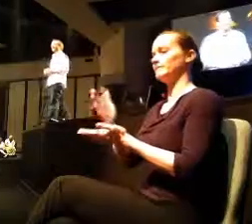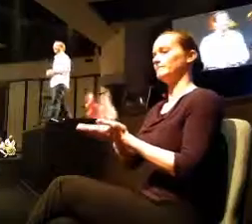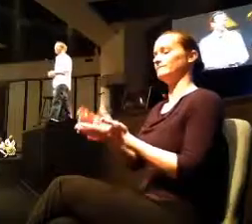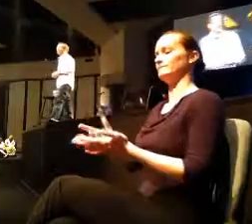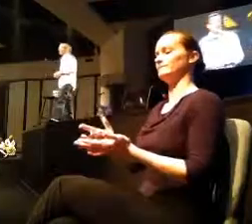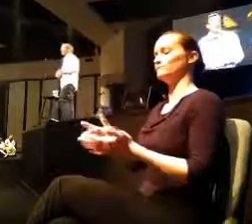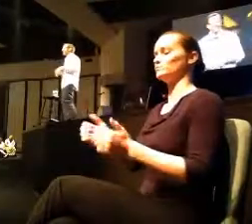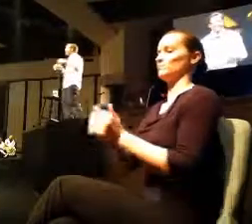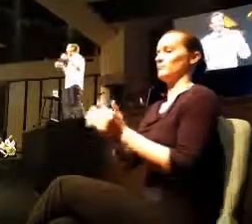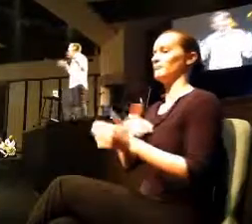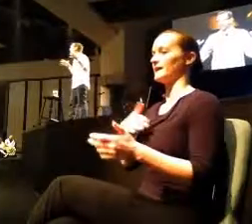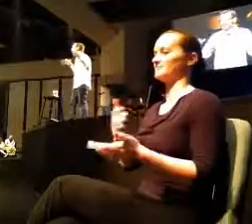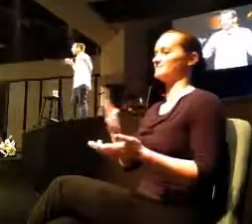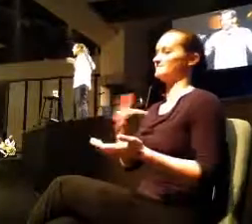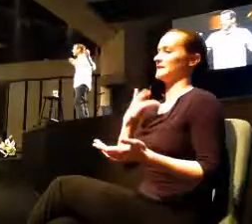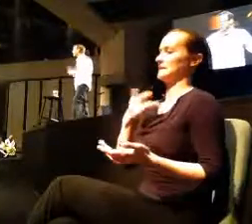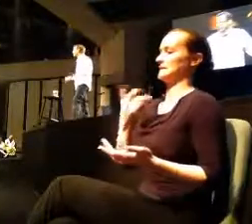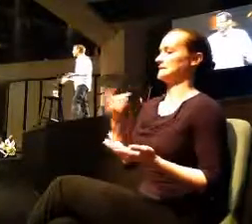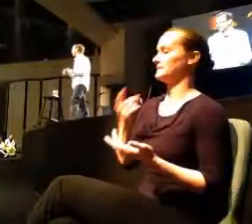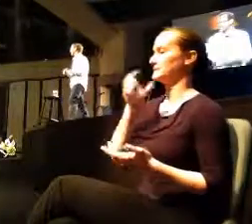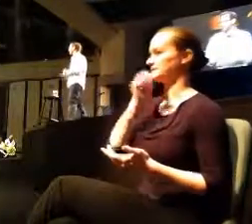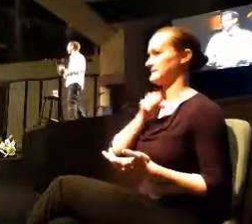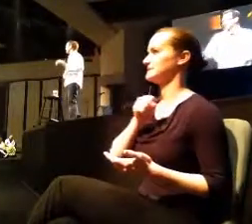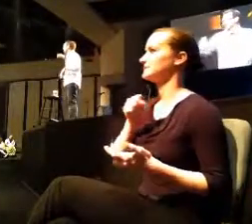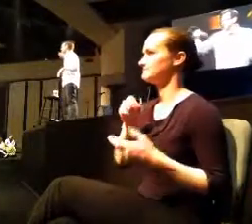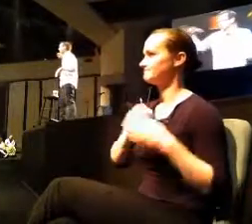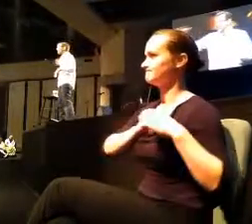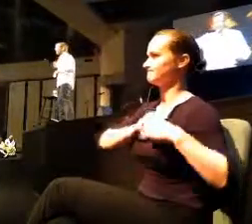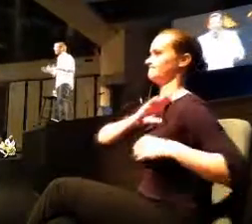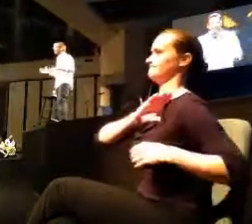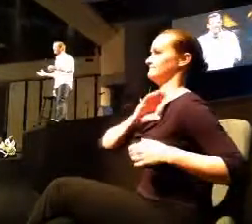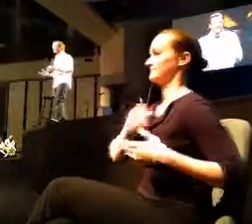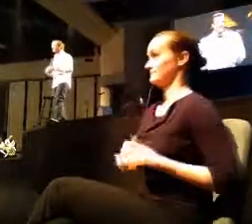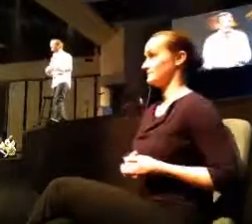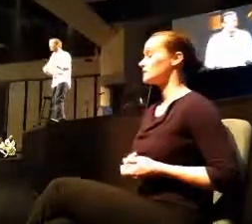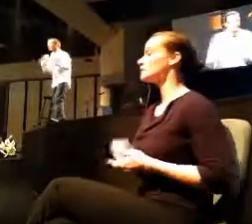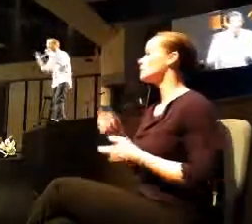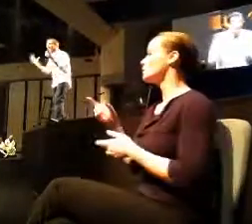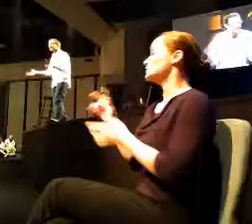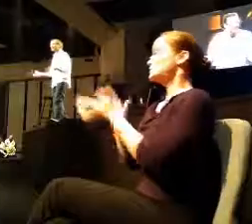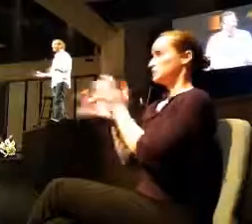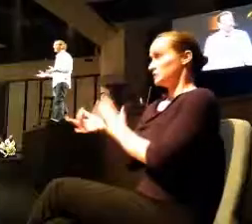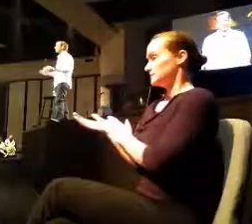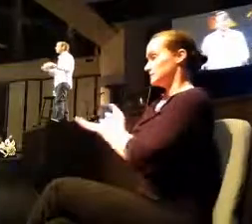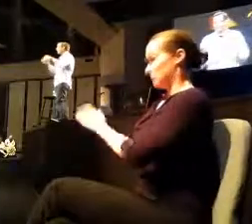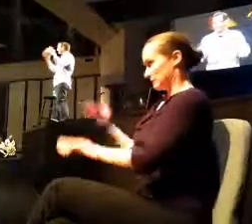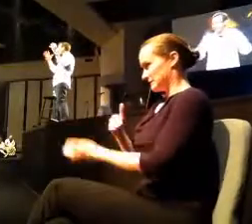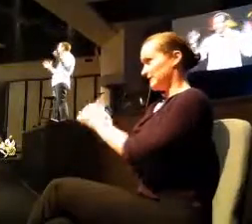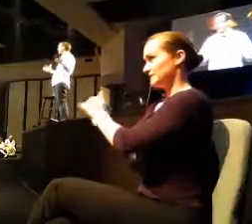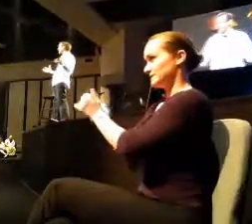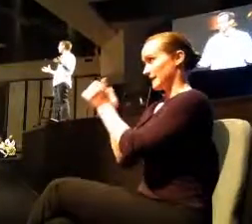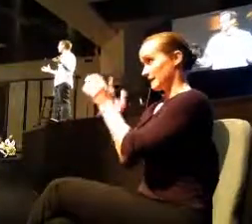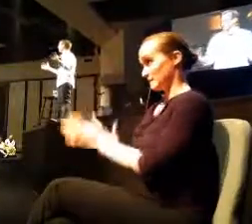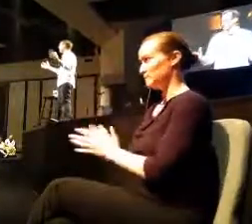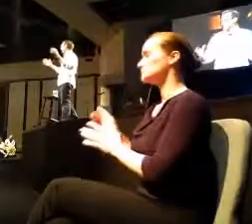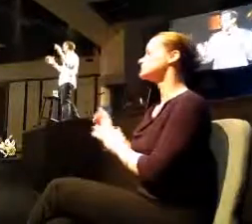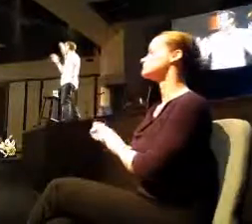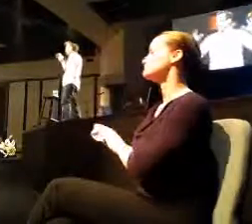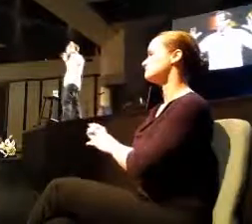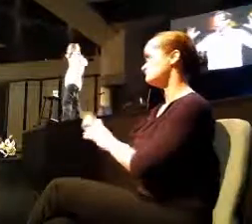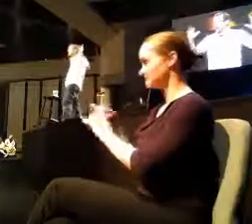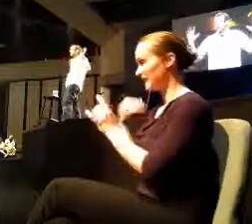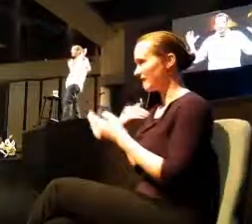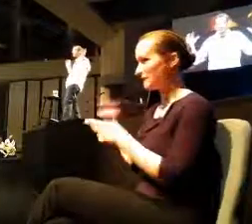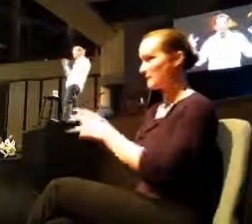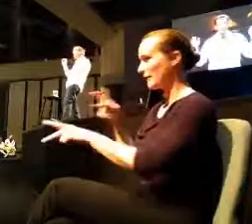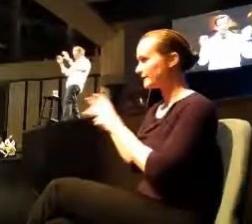what happens after this. Matthew gets together a bunch of his buddies. Jesus brings in the disciples. They have this kind of celebration. They throw this party. And